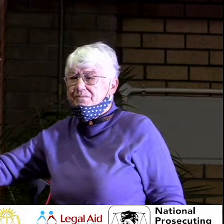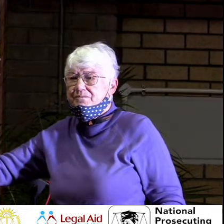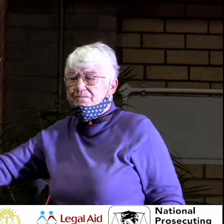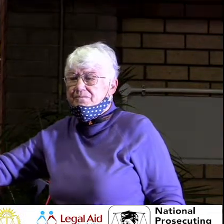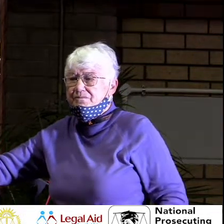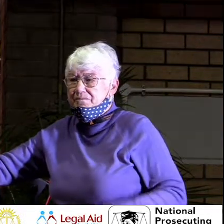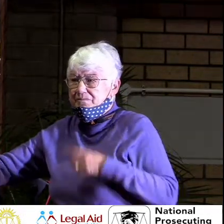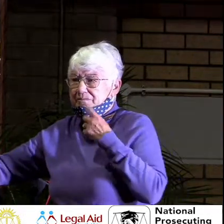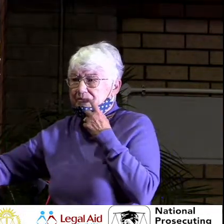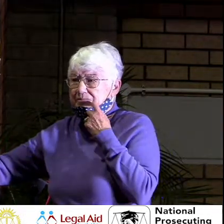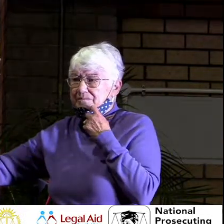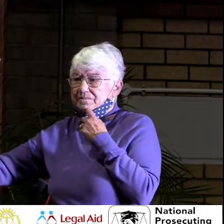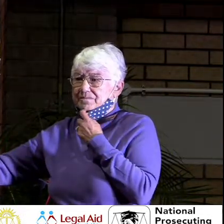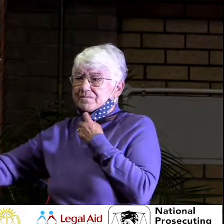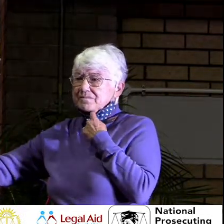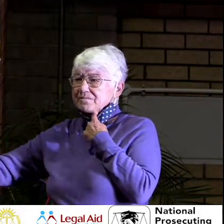start.